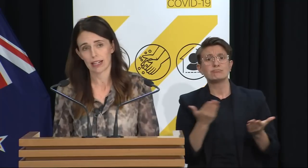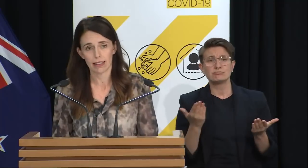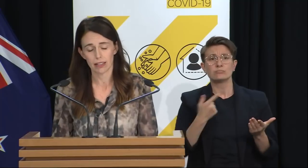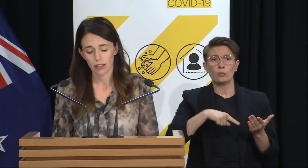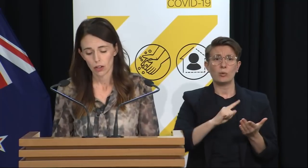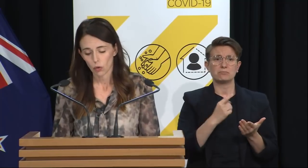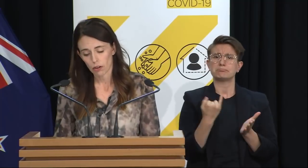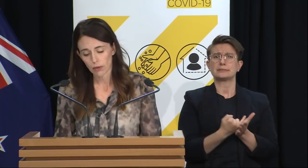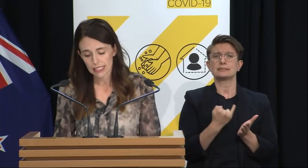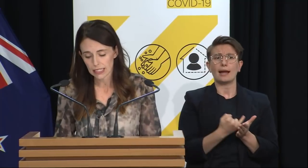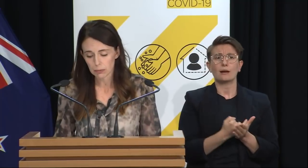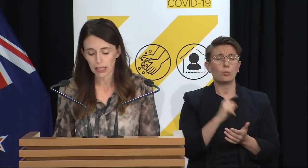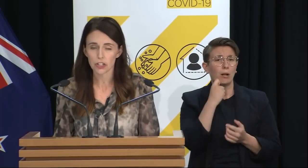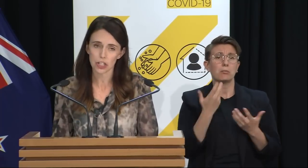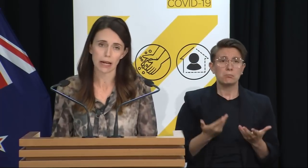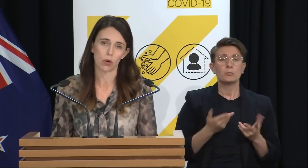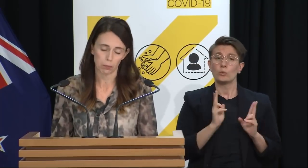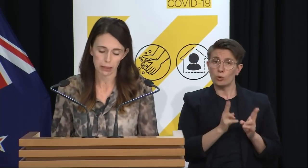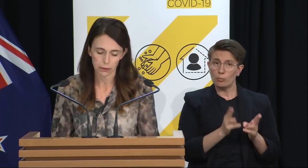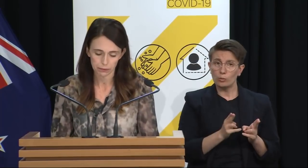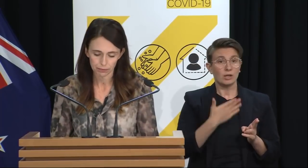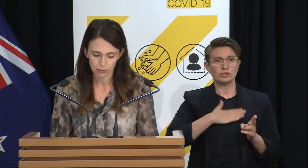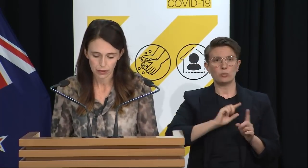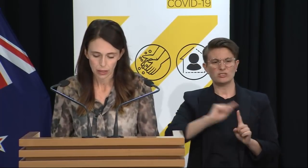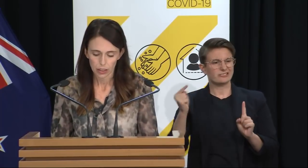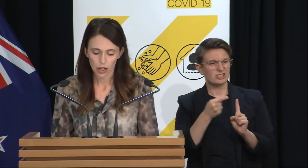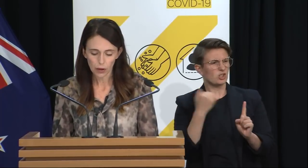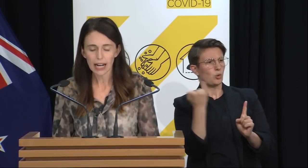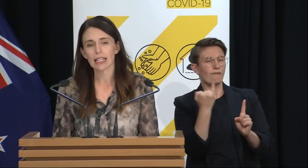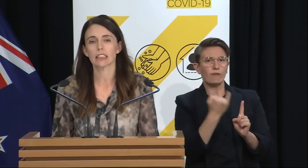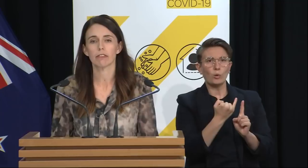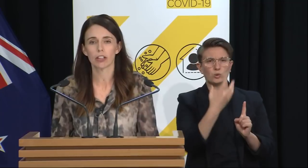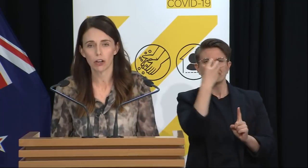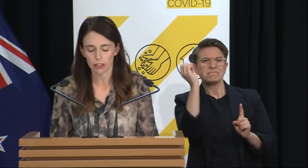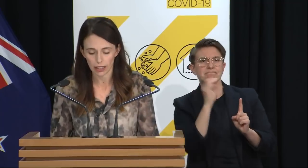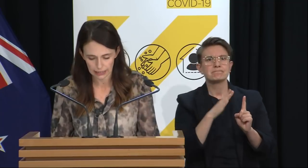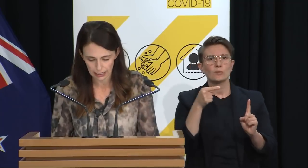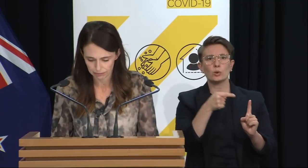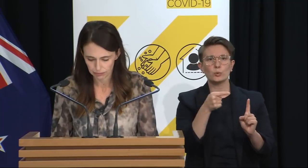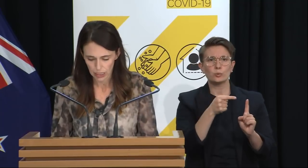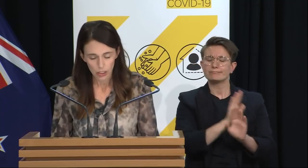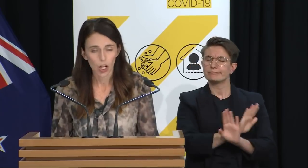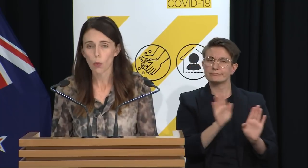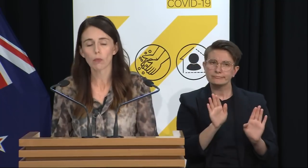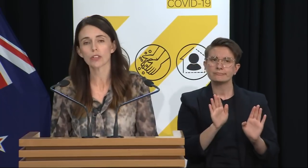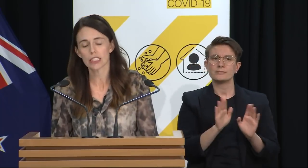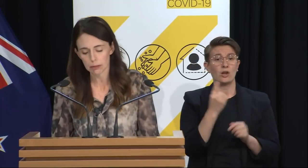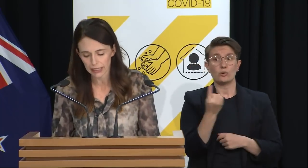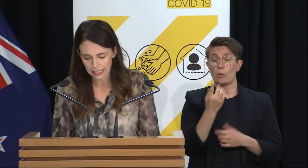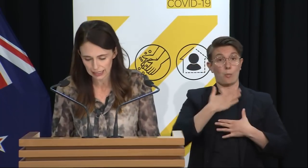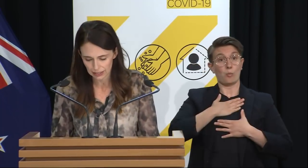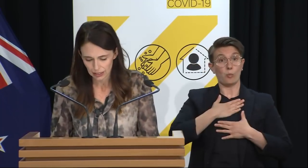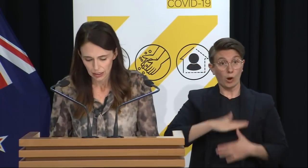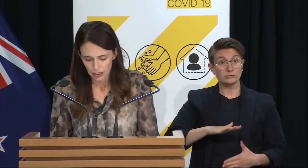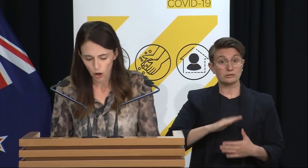on one another or if we seek to place shame on people. No one asked for COVID-19. No one wants it to